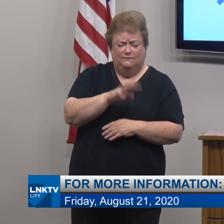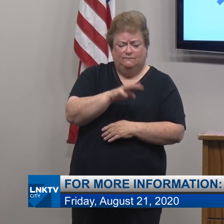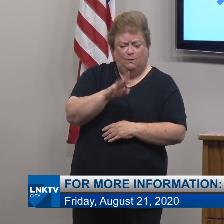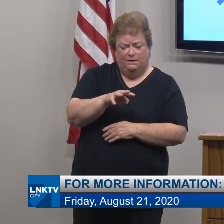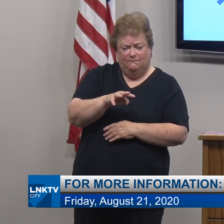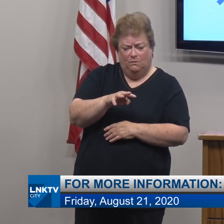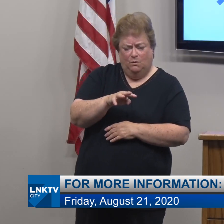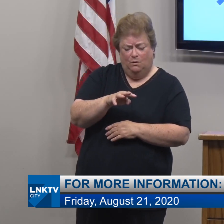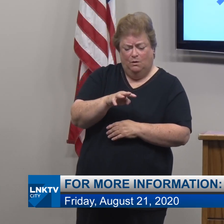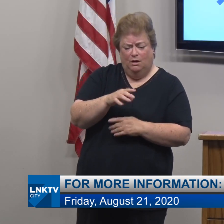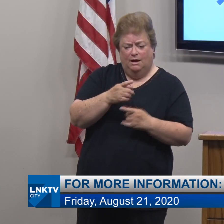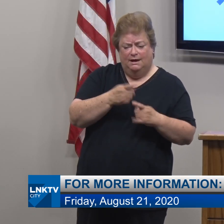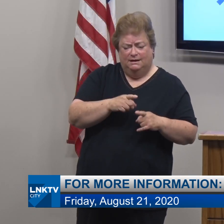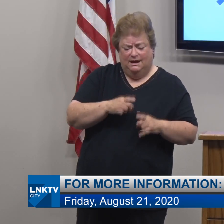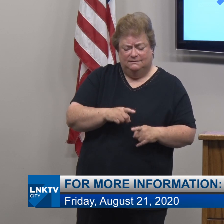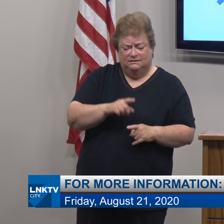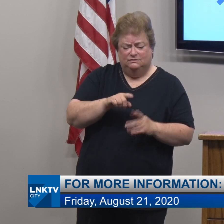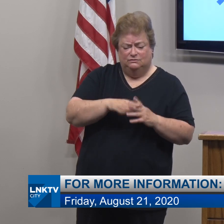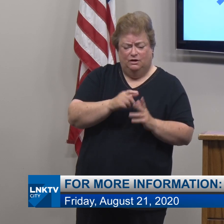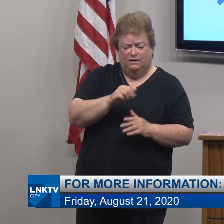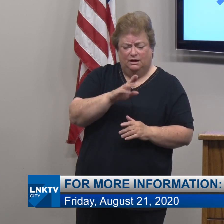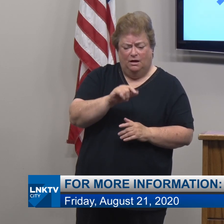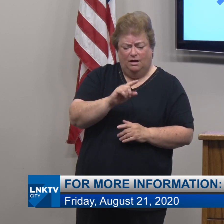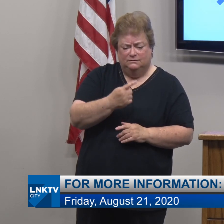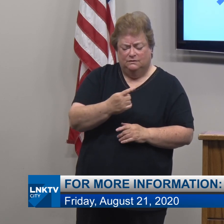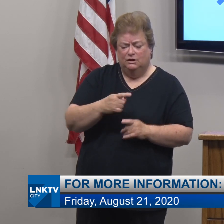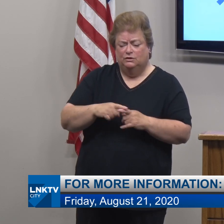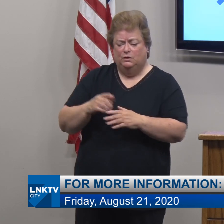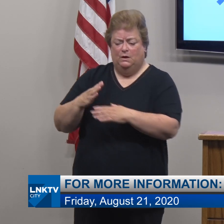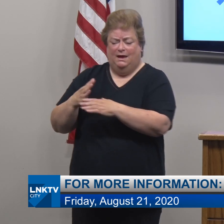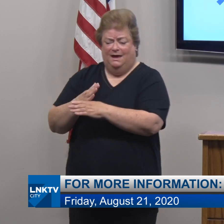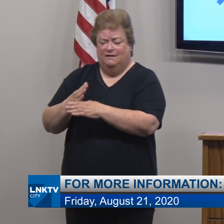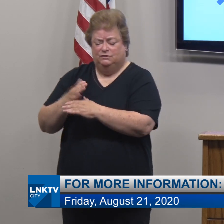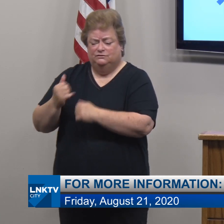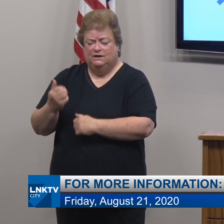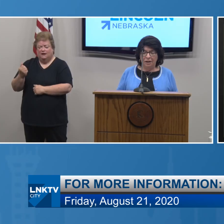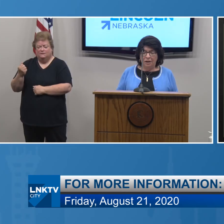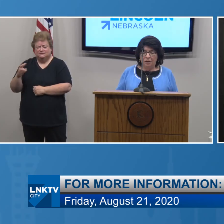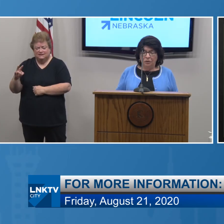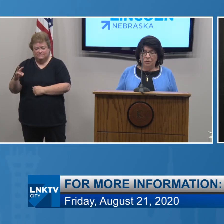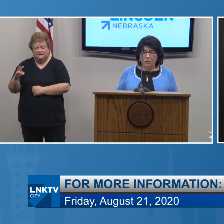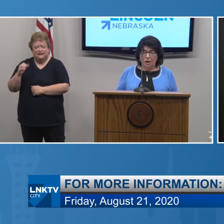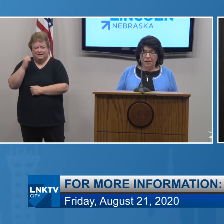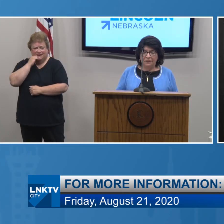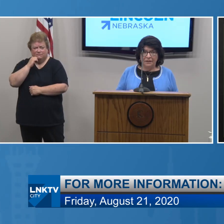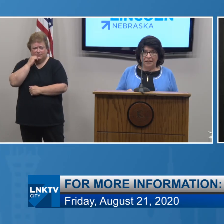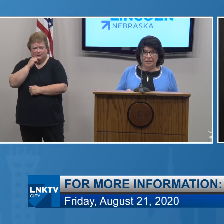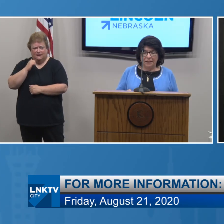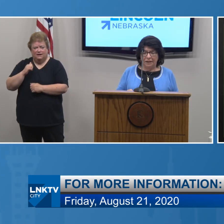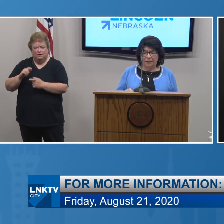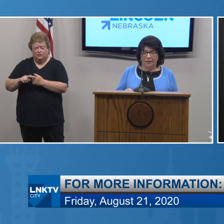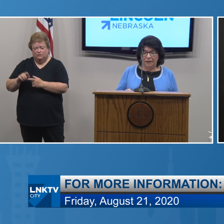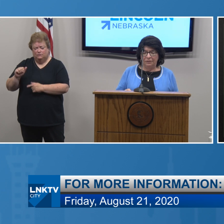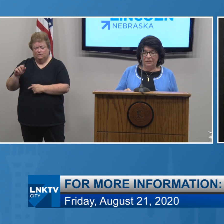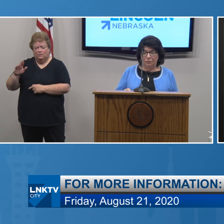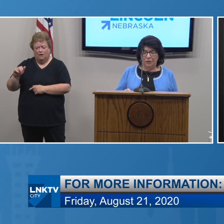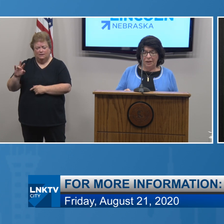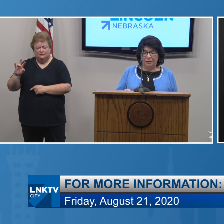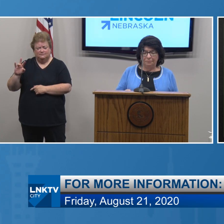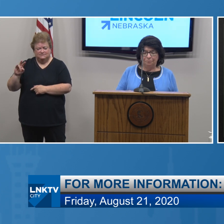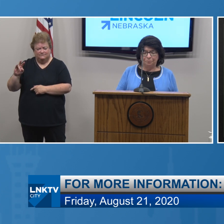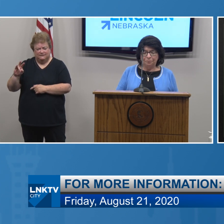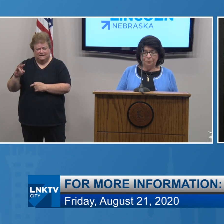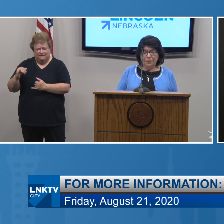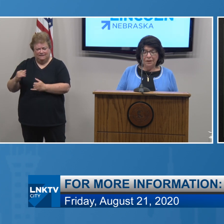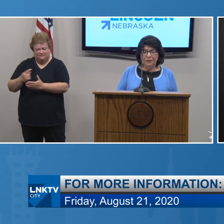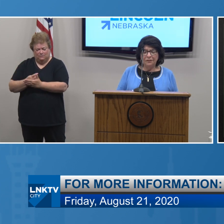cases on August 1st down to an average of 17 cases daily through August 19th of this